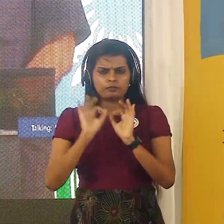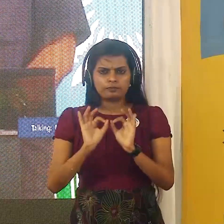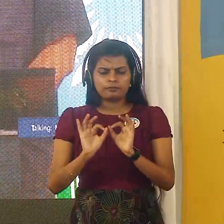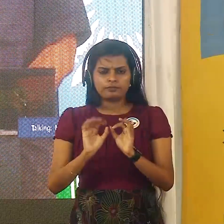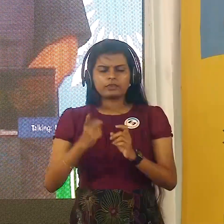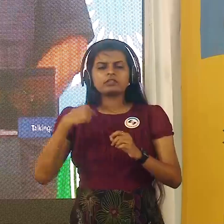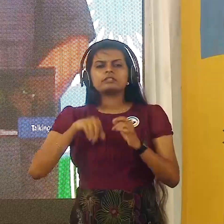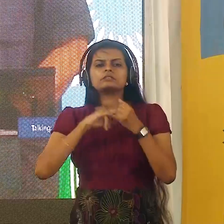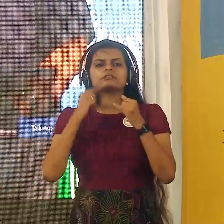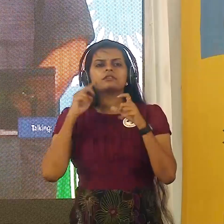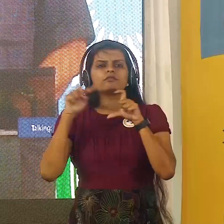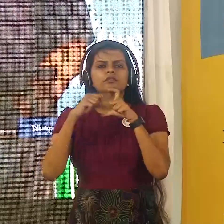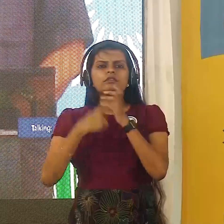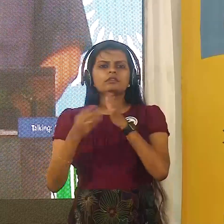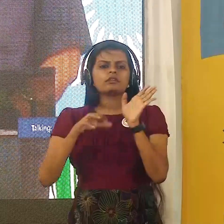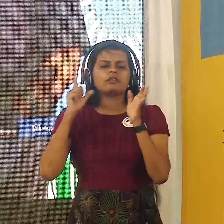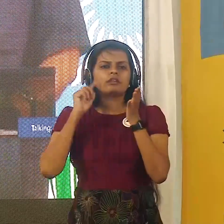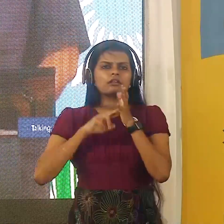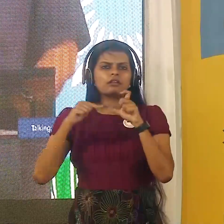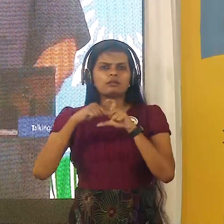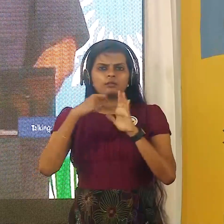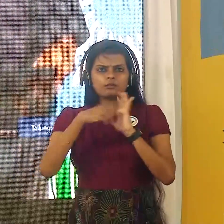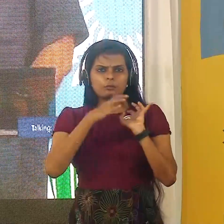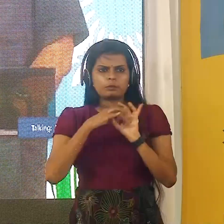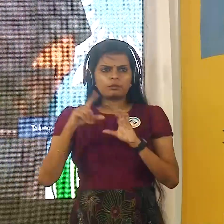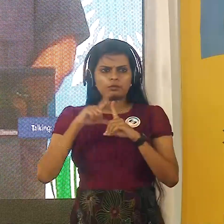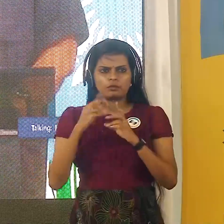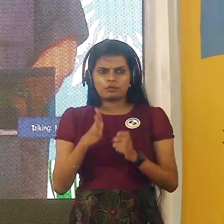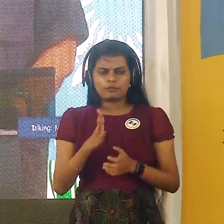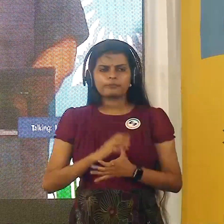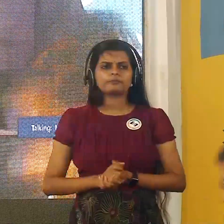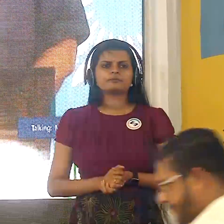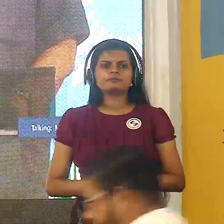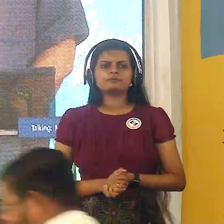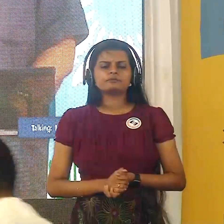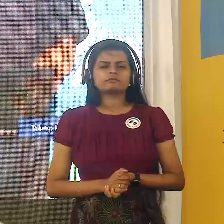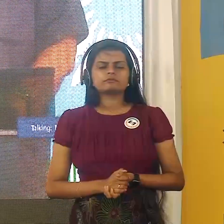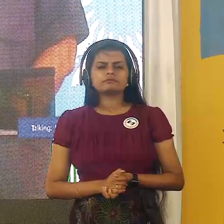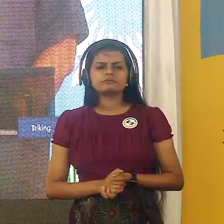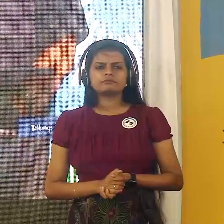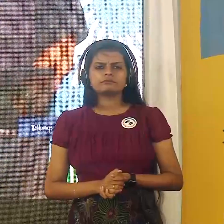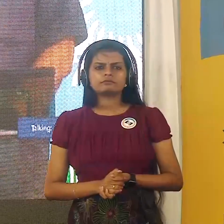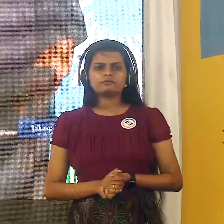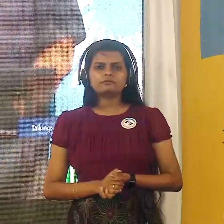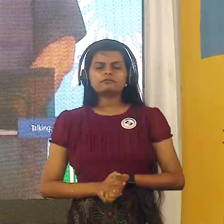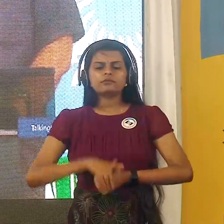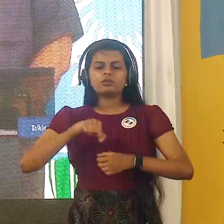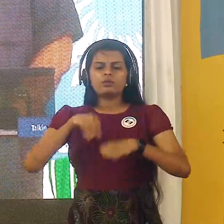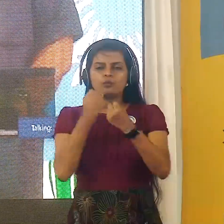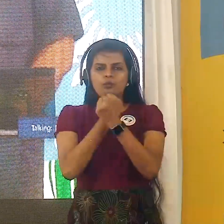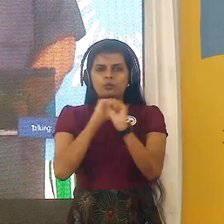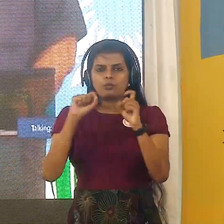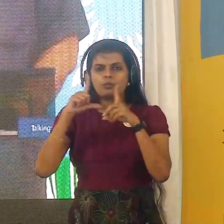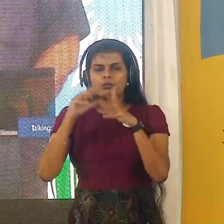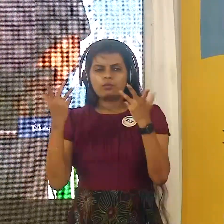the silver line. We have So do we independently intend